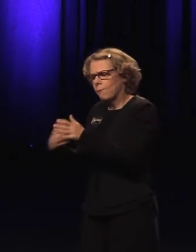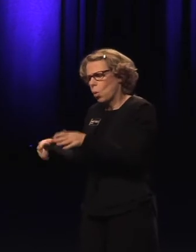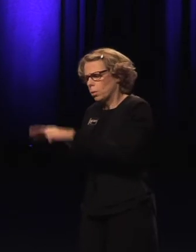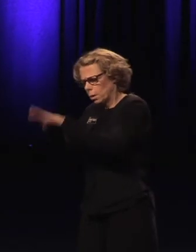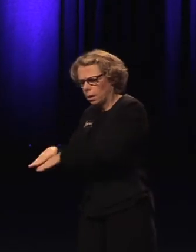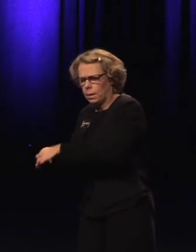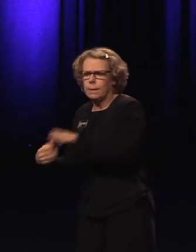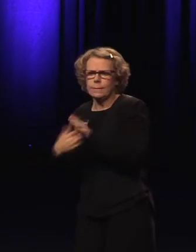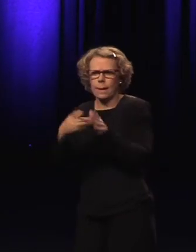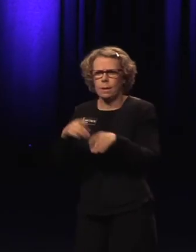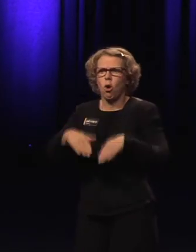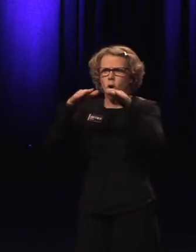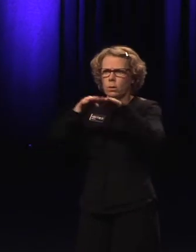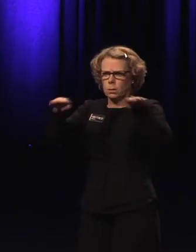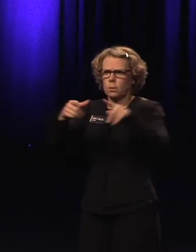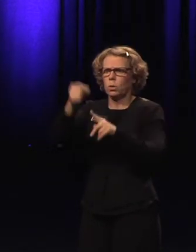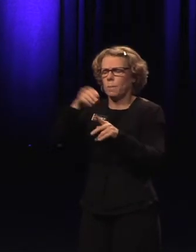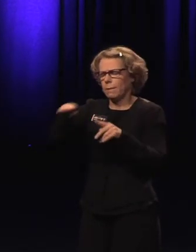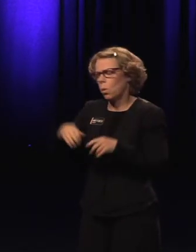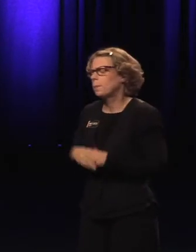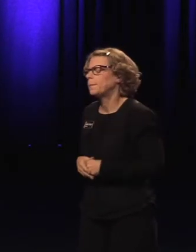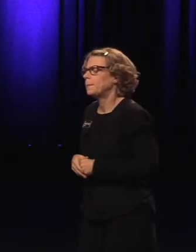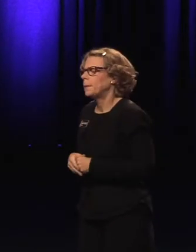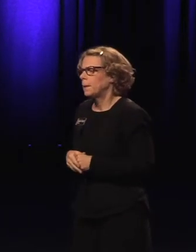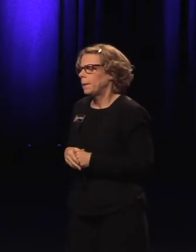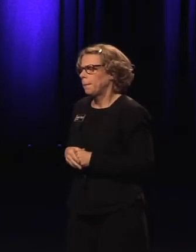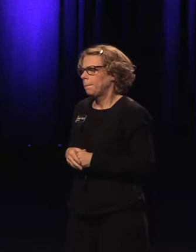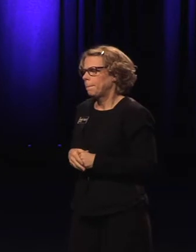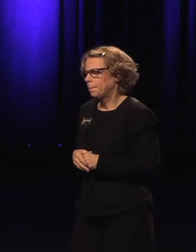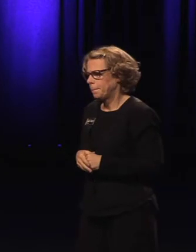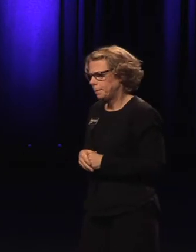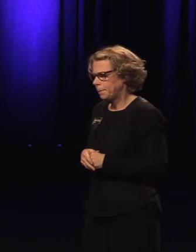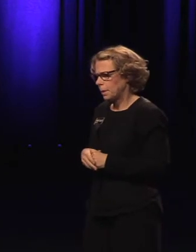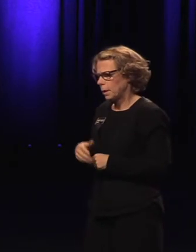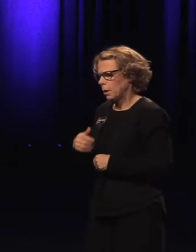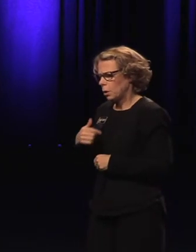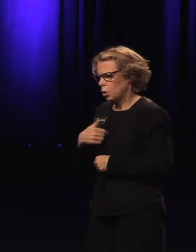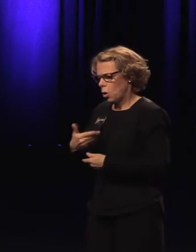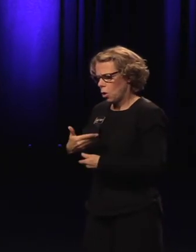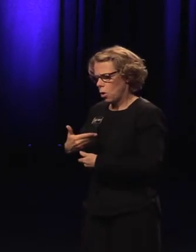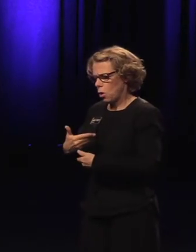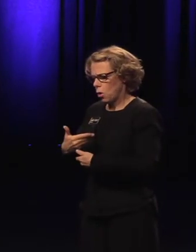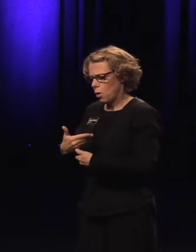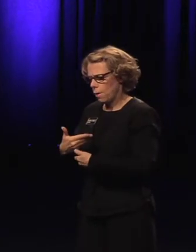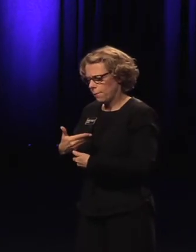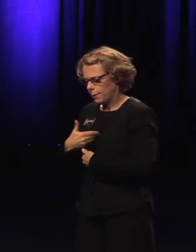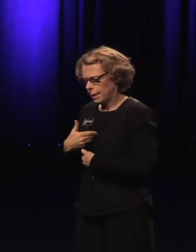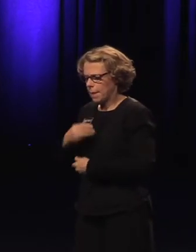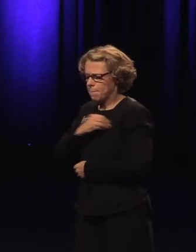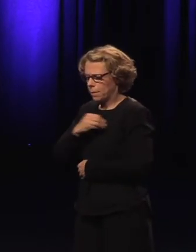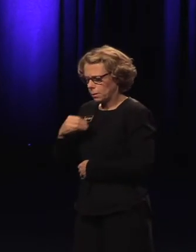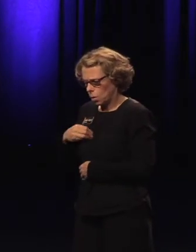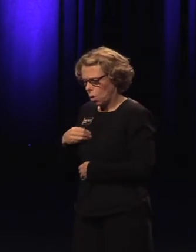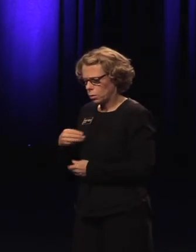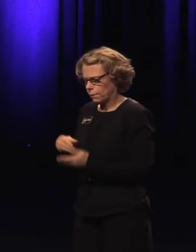And also, as High Commissioner for Human Rights, I was mandated by the UN General Assembly